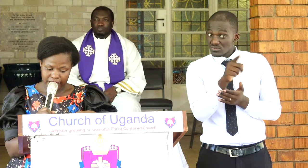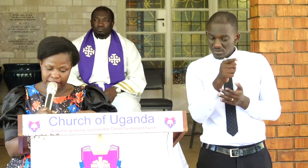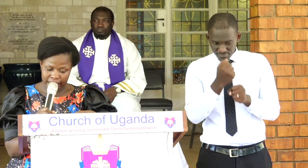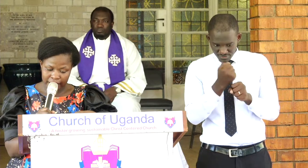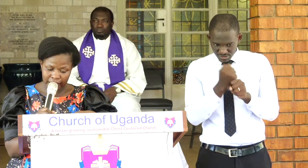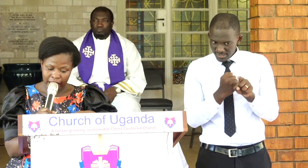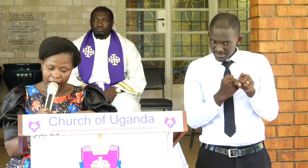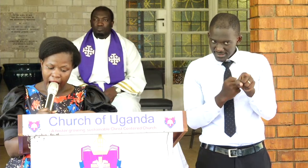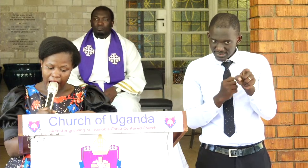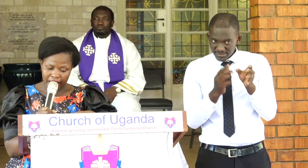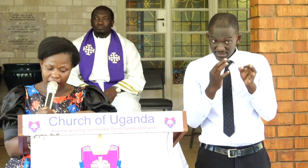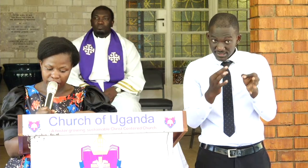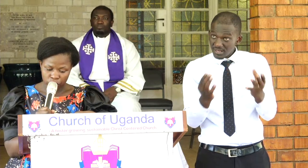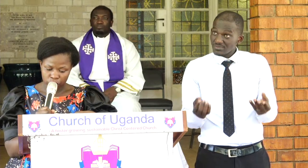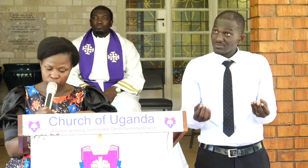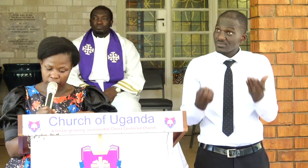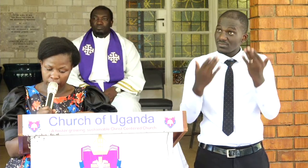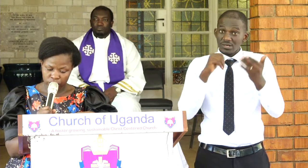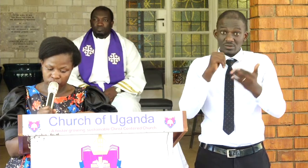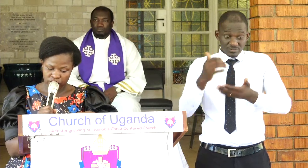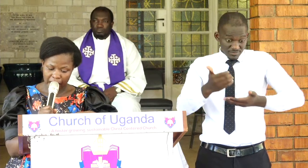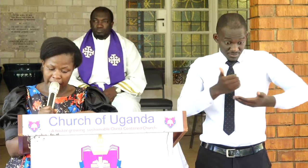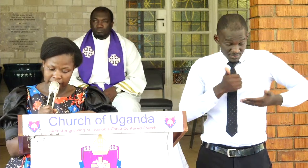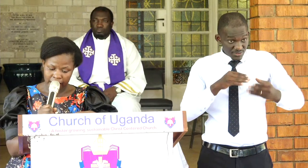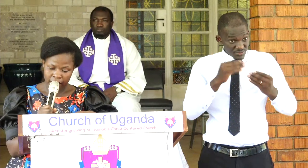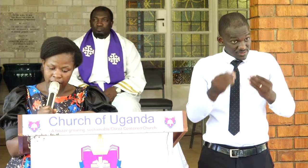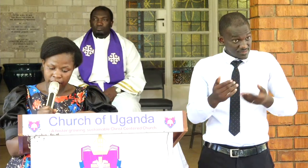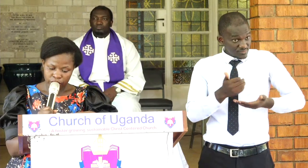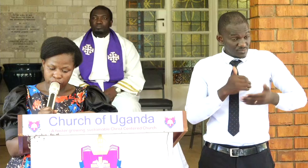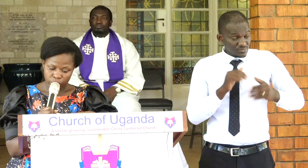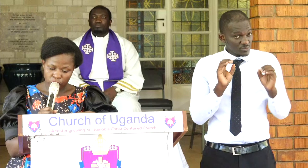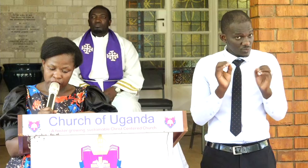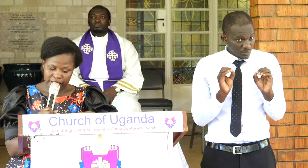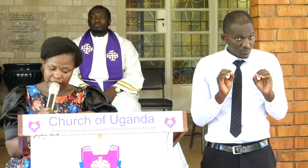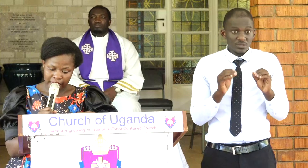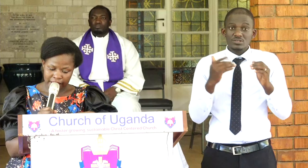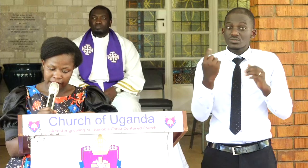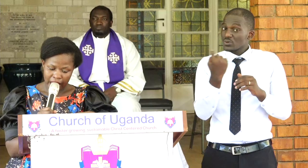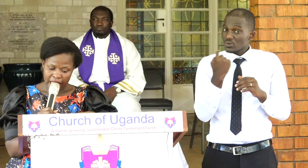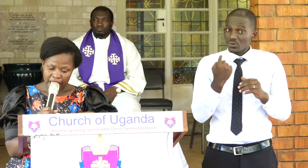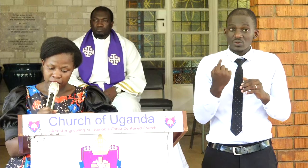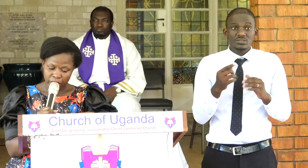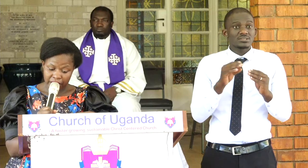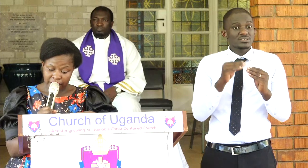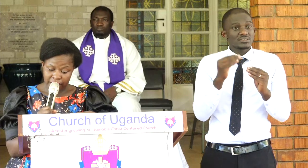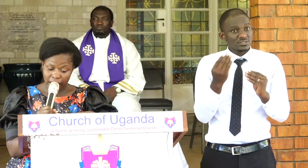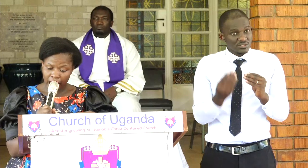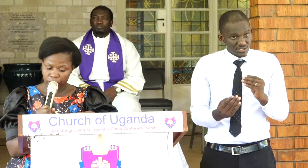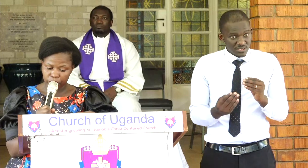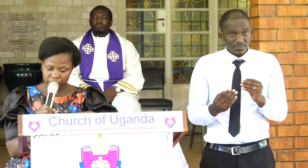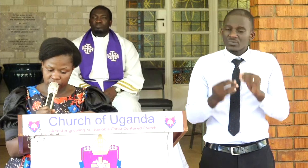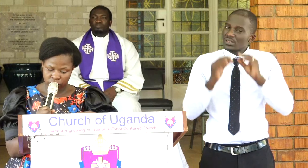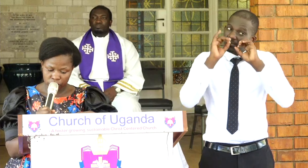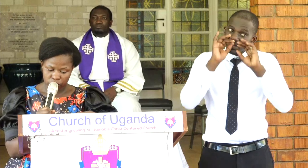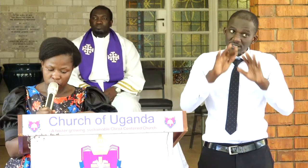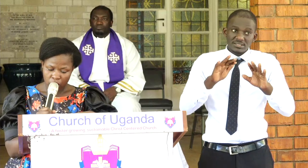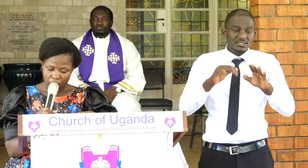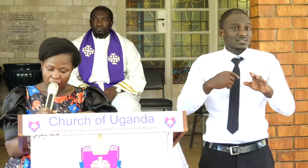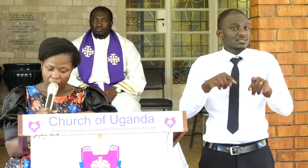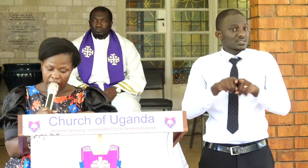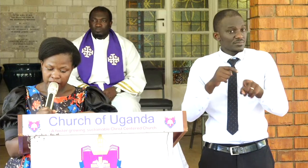done this thing and have not withheld your son, your only son, in blessing I will bless